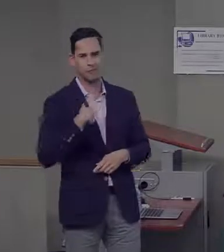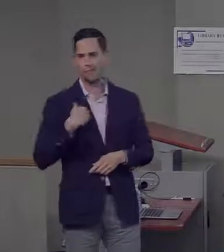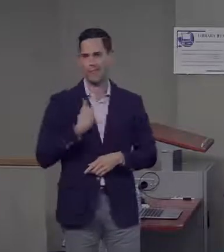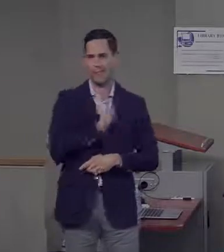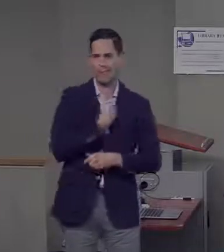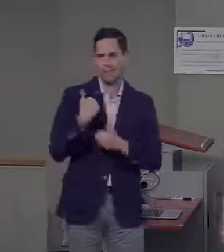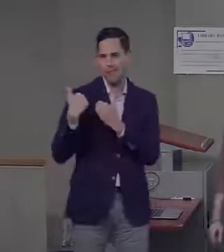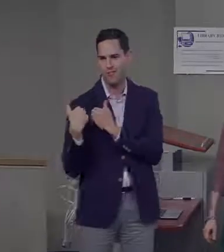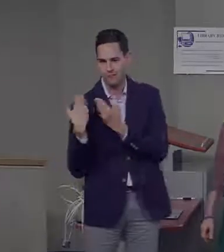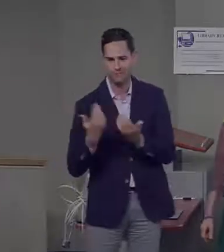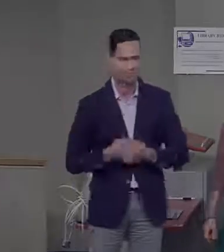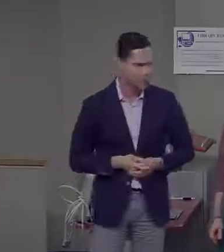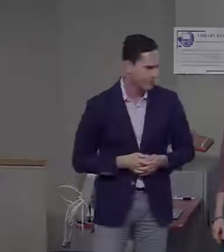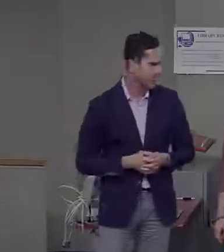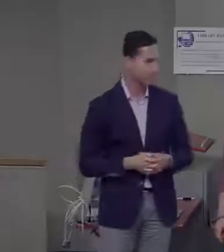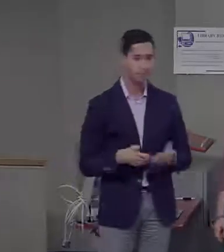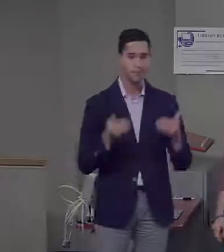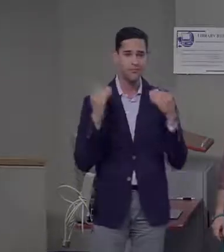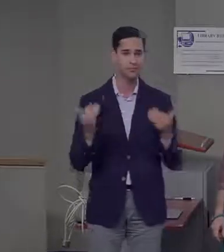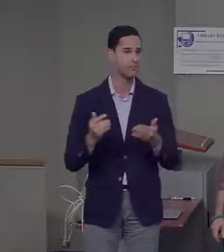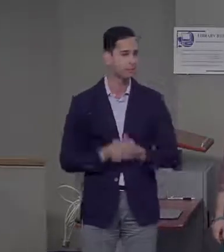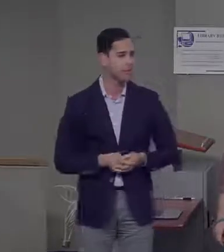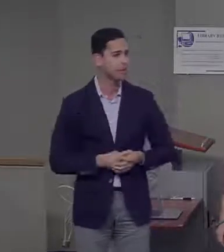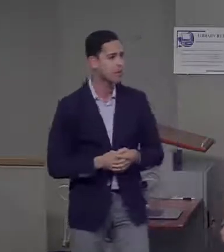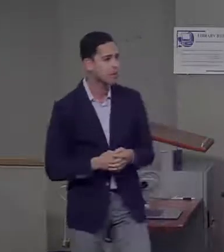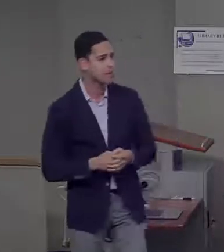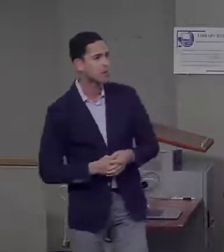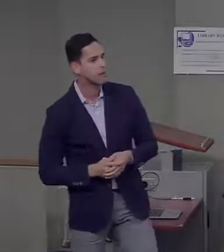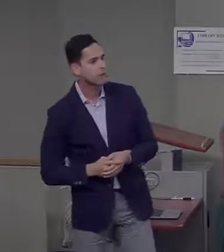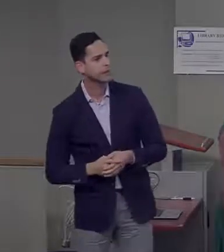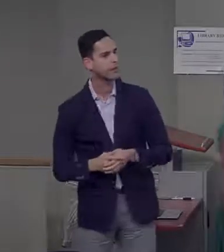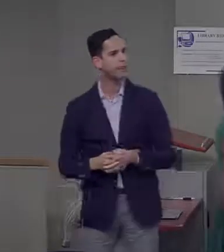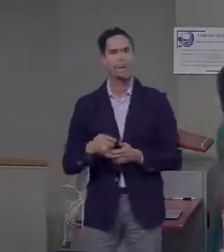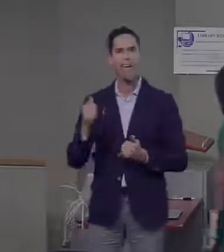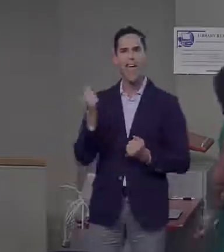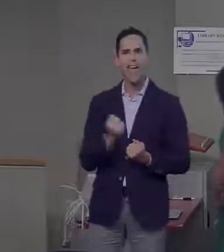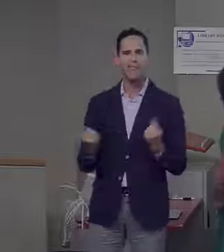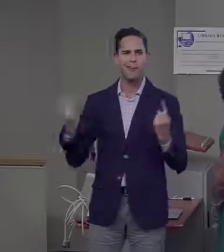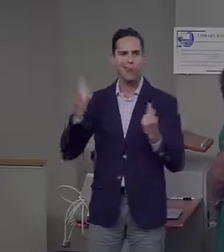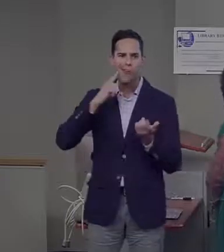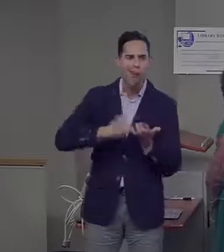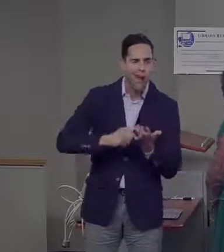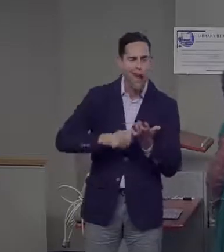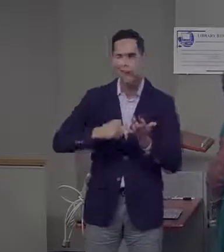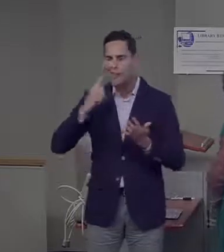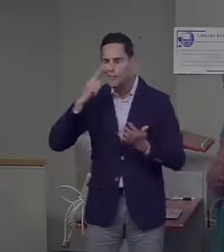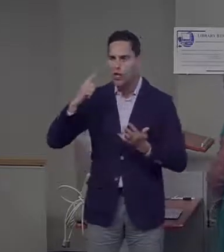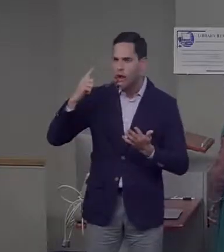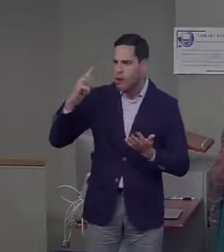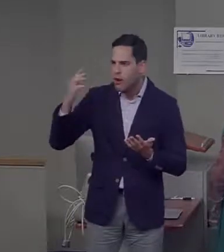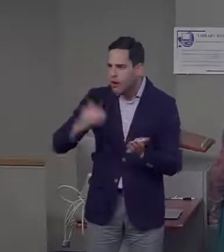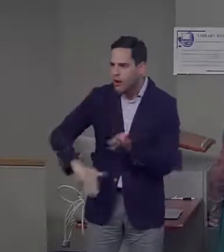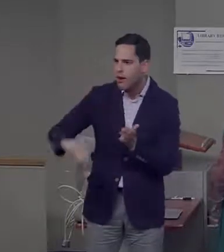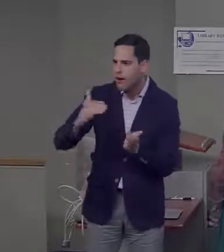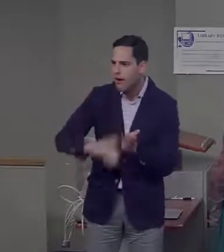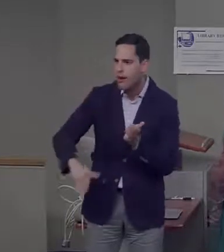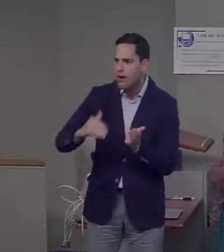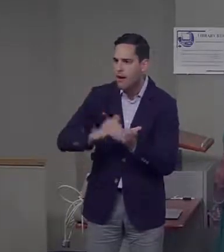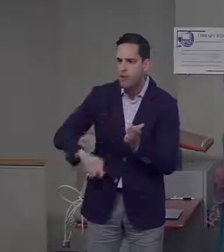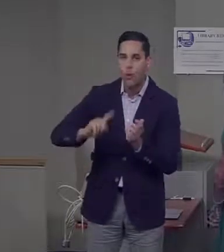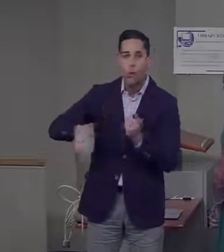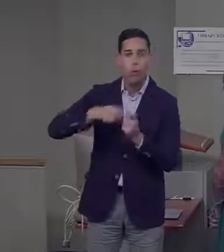think everybody's talking about it. Seems to me whenever you pick up the newspaper today, people are talking